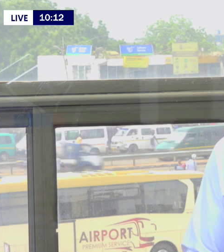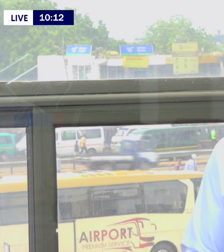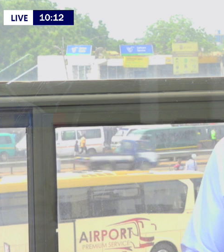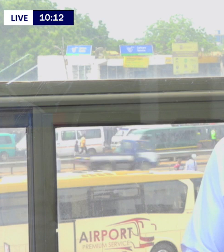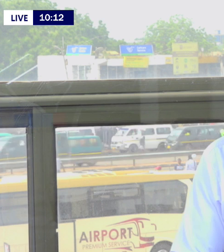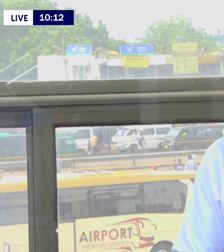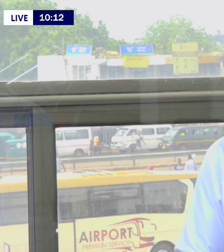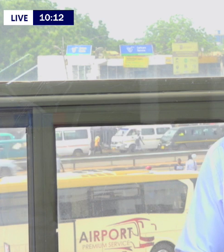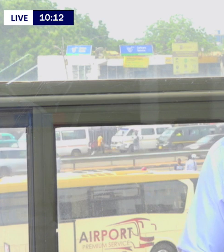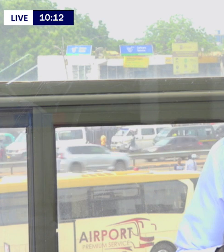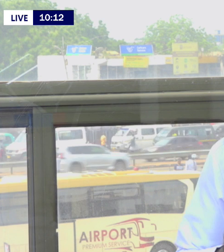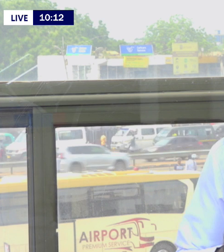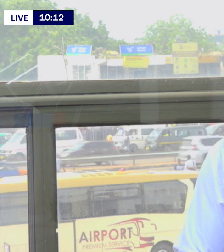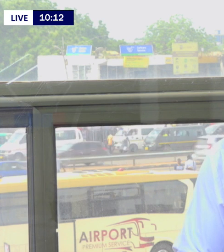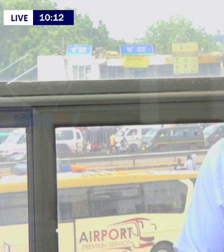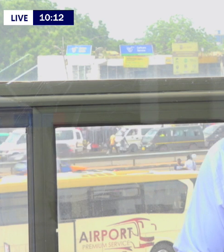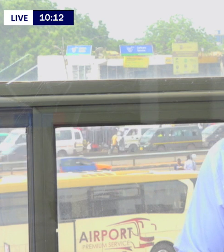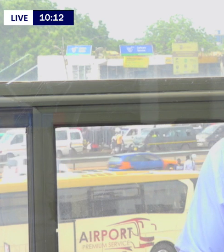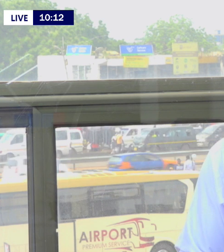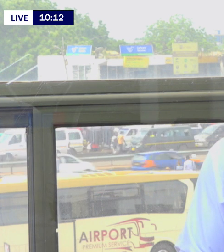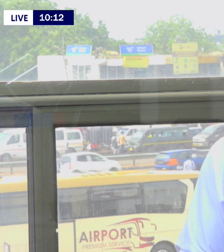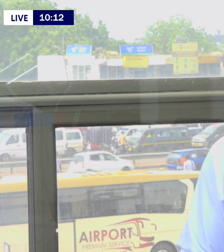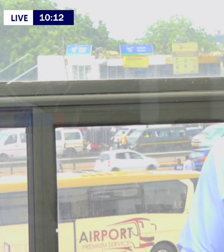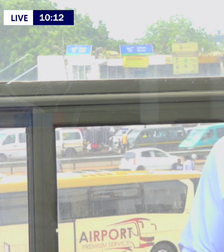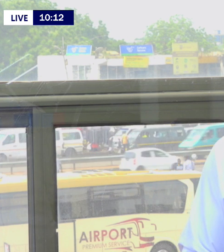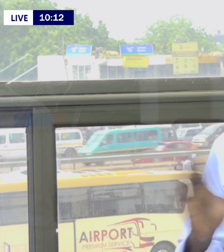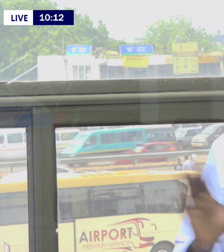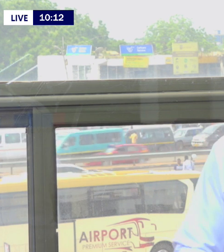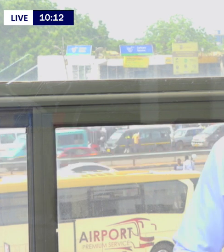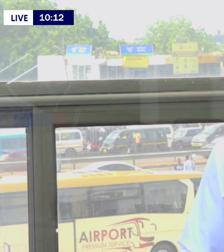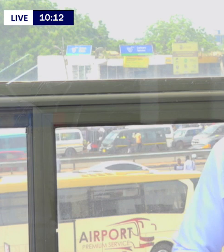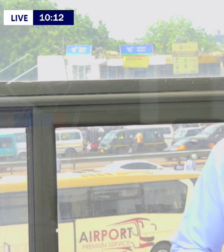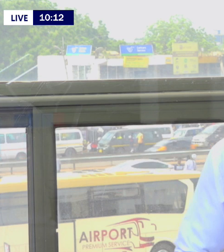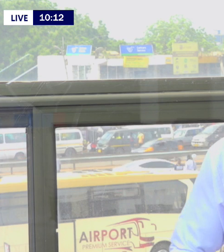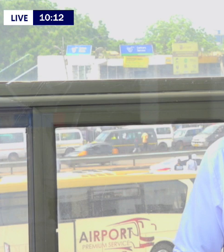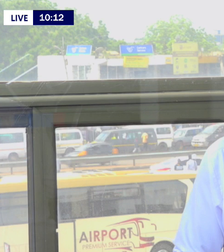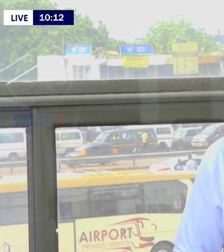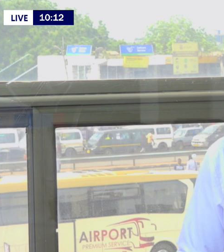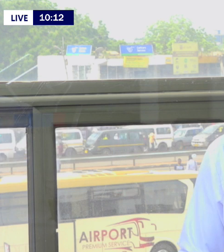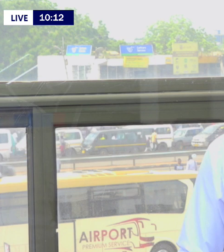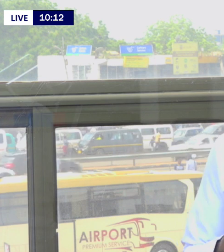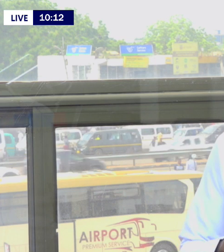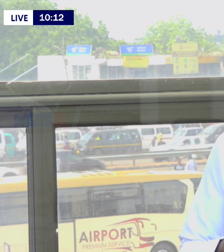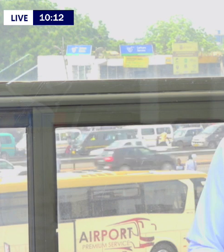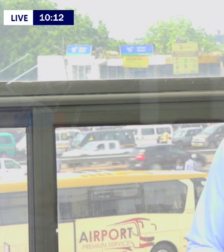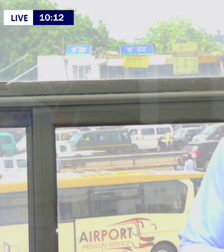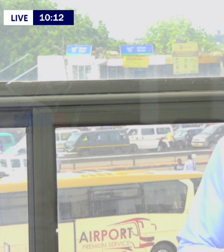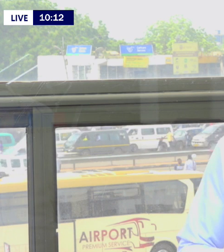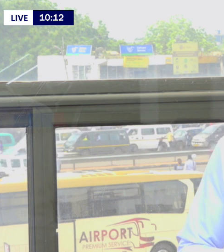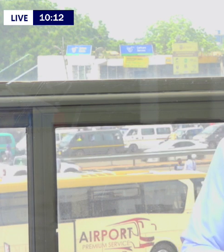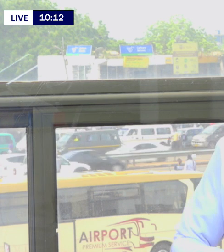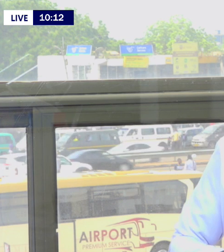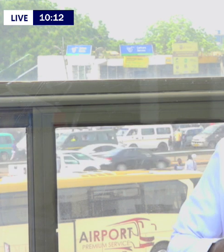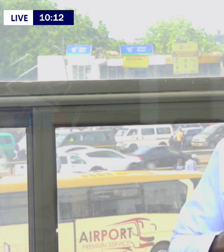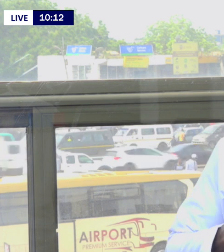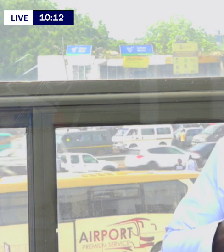da bi a me kasa ba bi a me kasa bi a me should disclaimer ba menye easy spokesperson nanso no